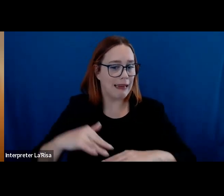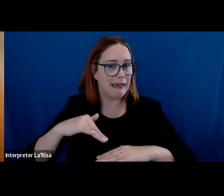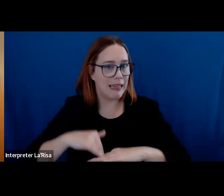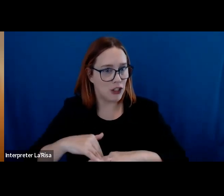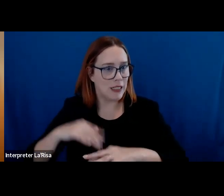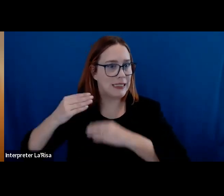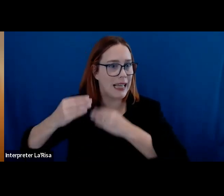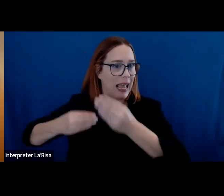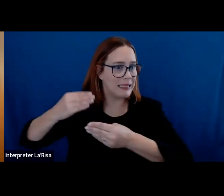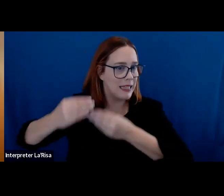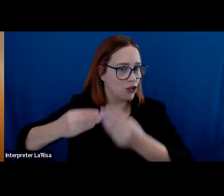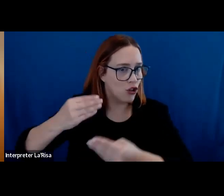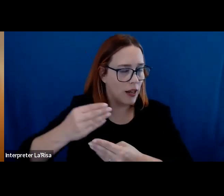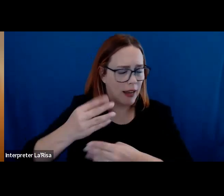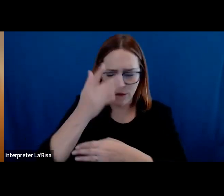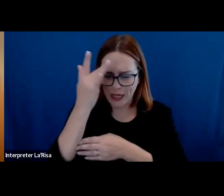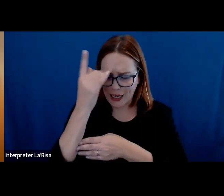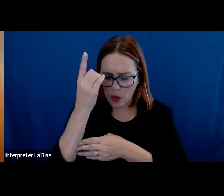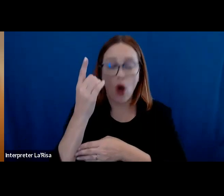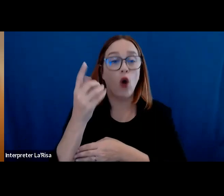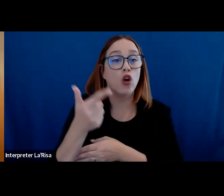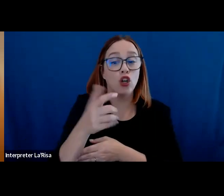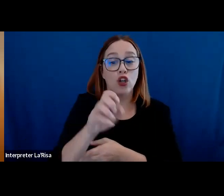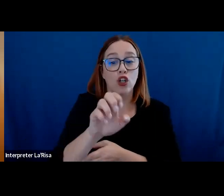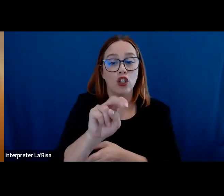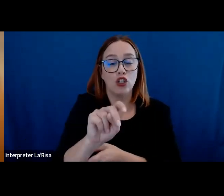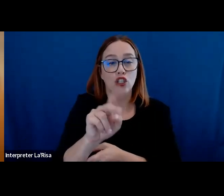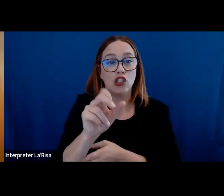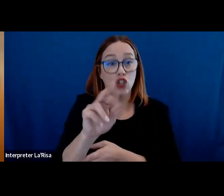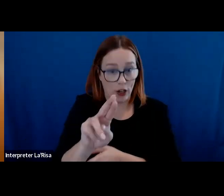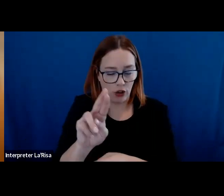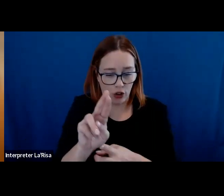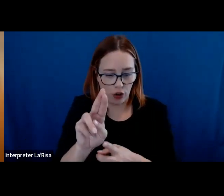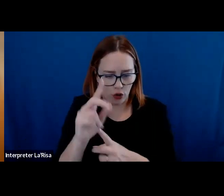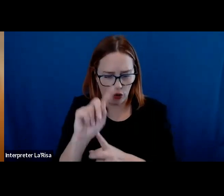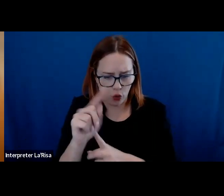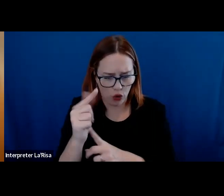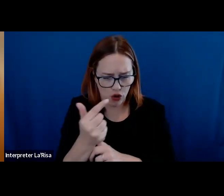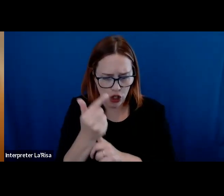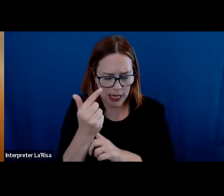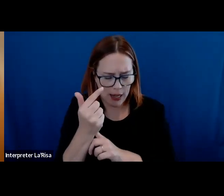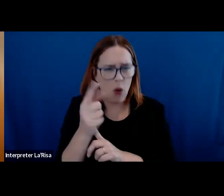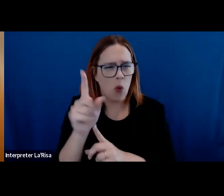I'm forgetting one, gender for G, and one second, I'll pull up the